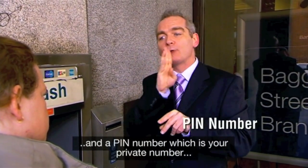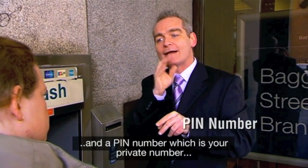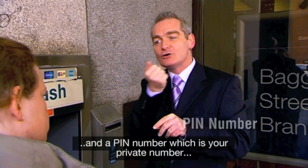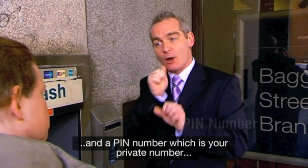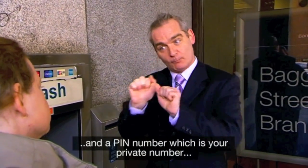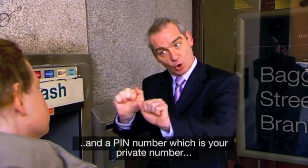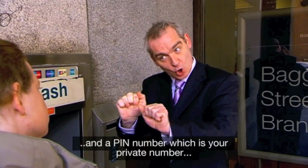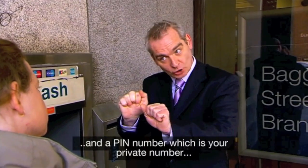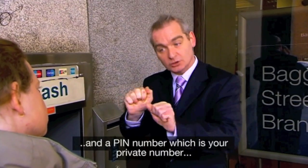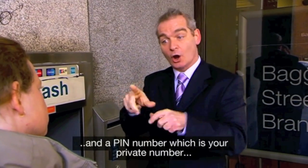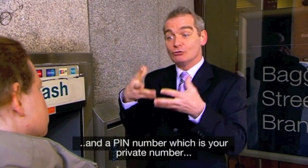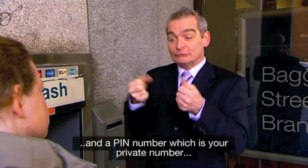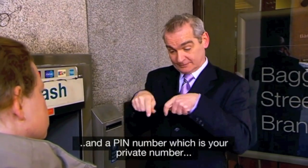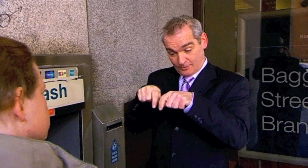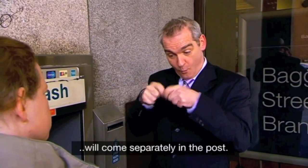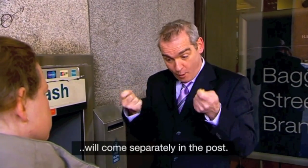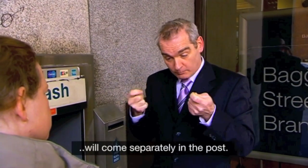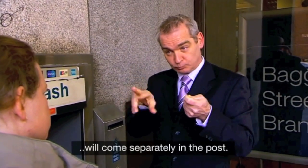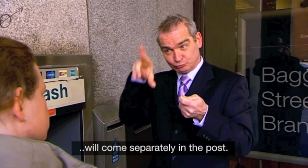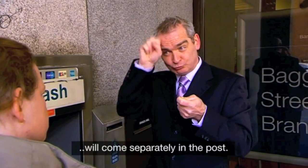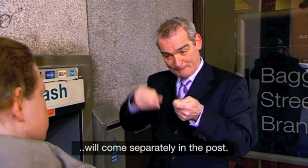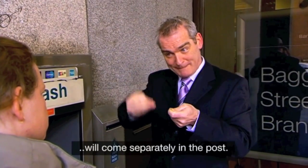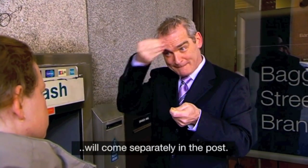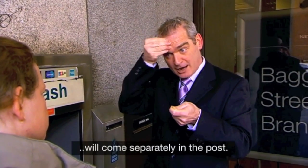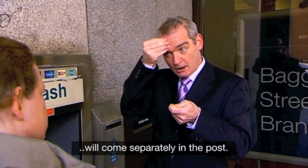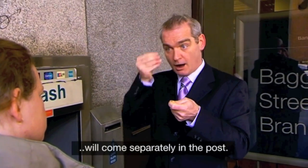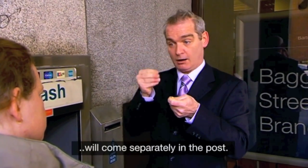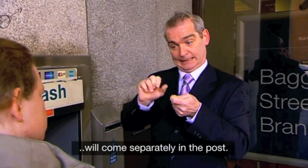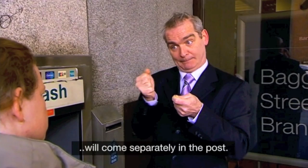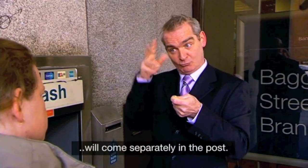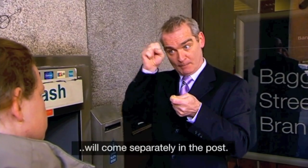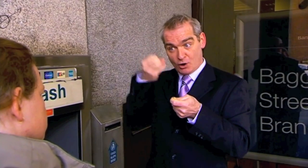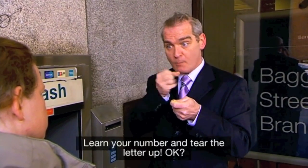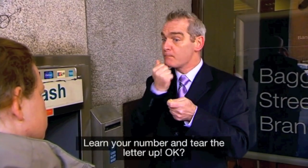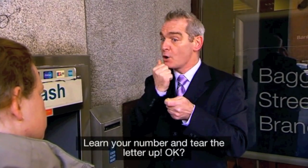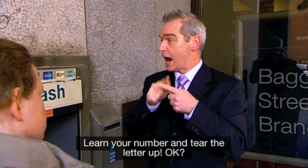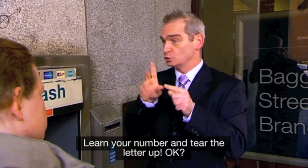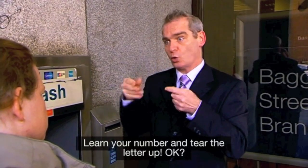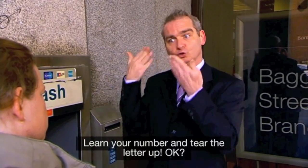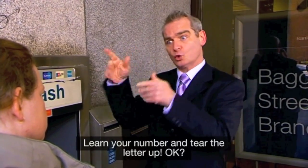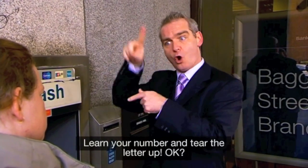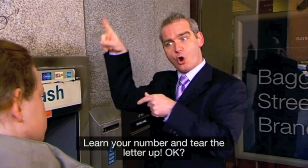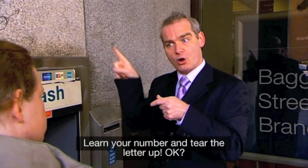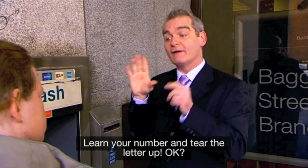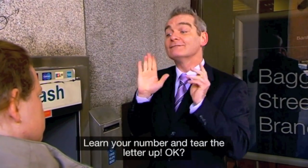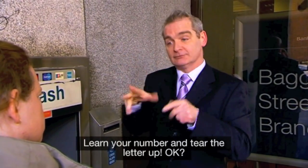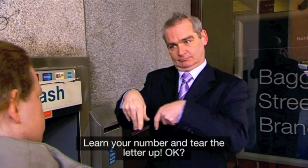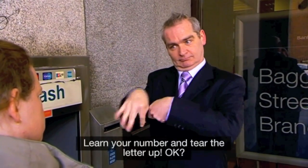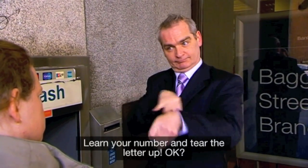which is your private number, will come separately in the post. Learn your number and tear the letter up, okay?